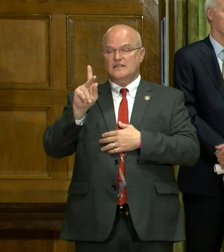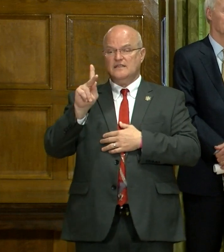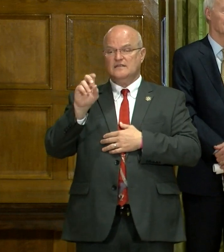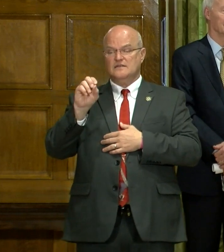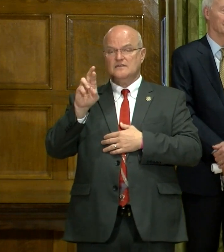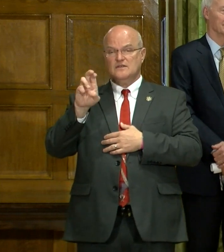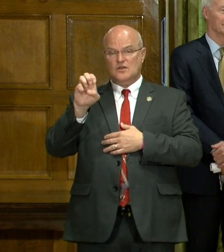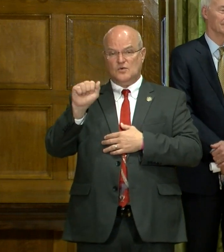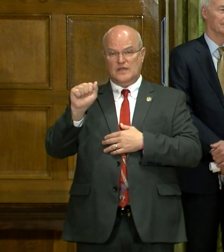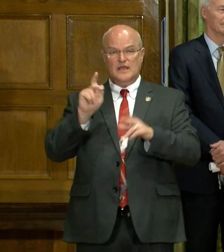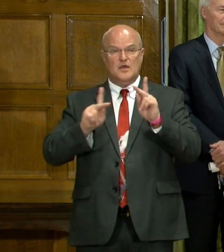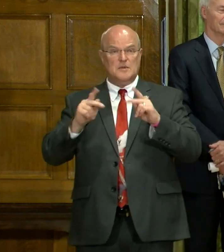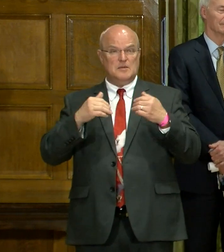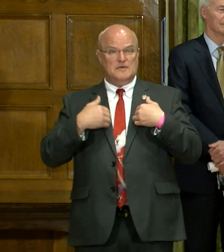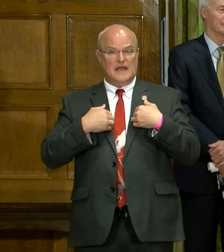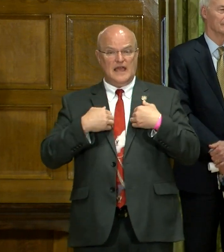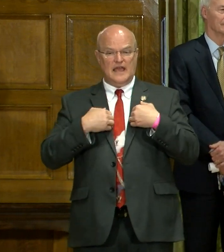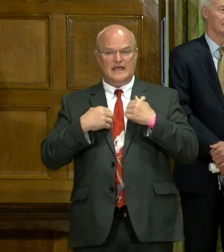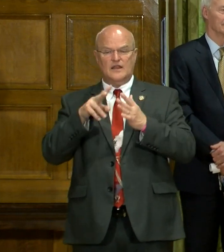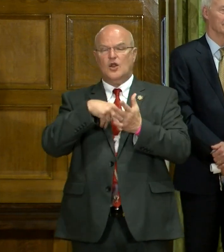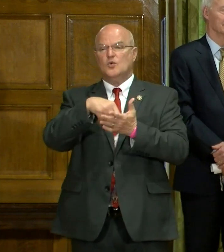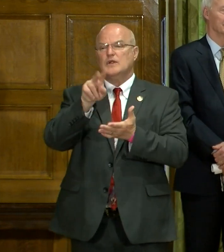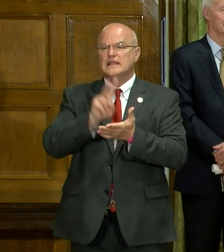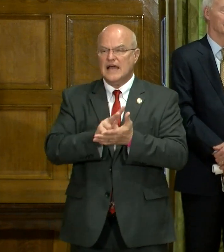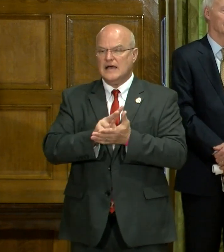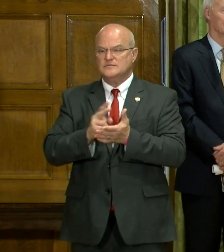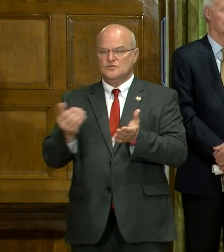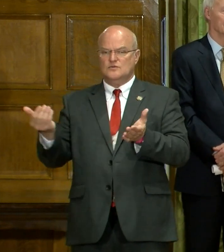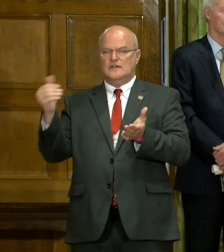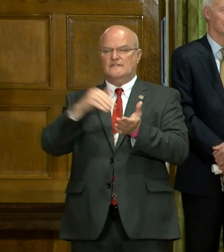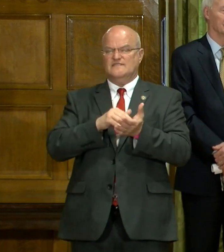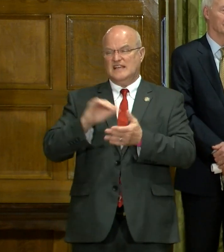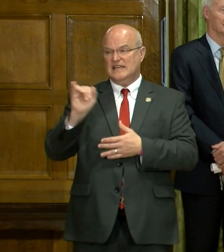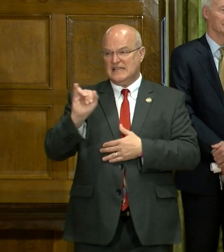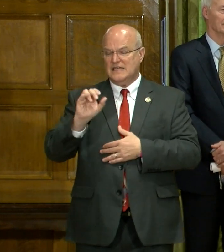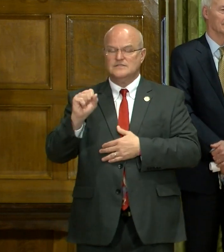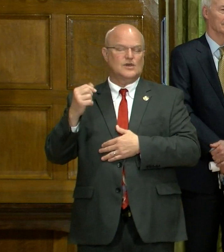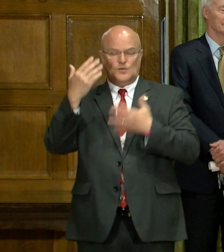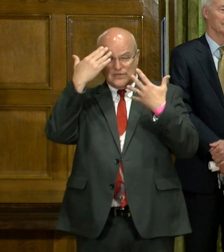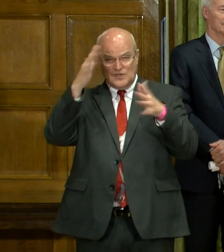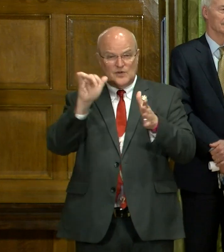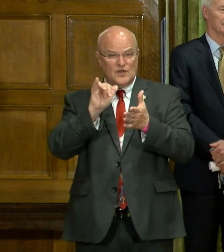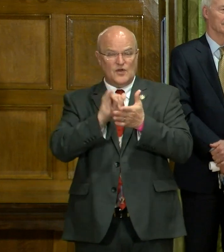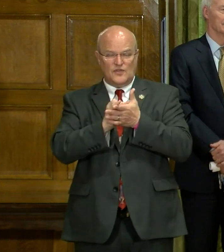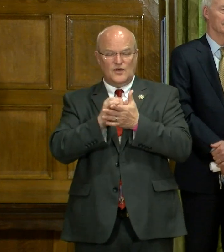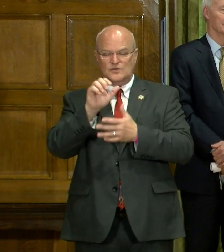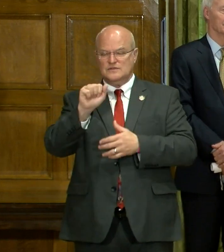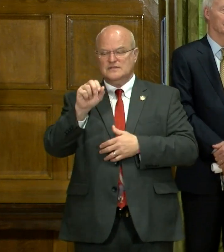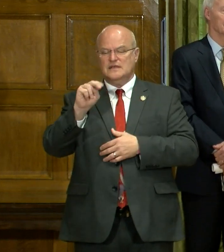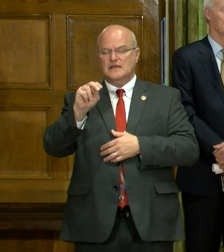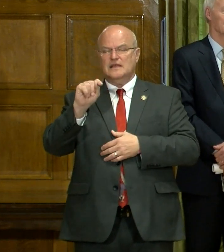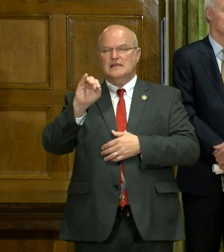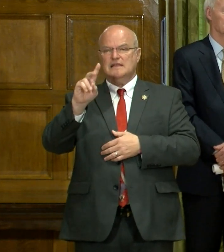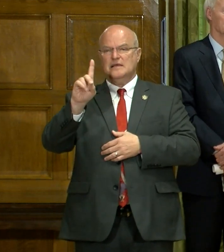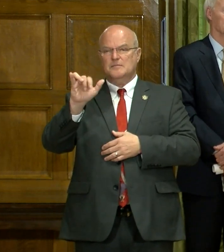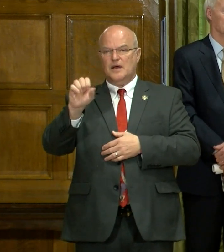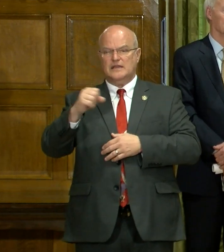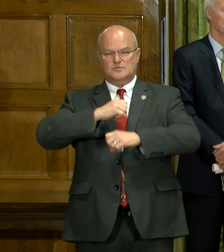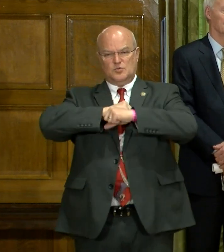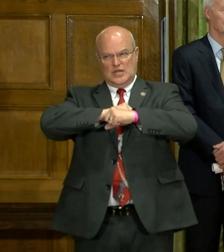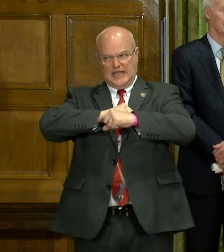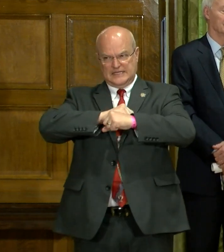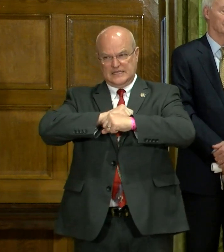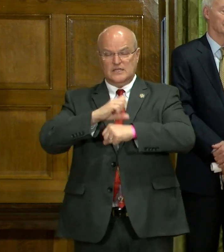had either a relapse or a reinfection. So we don't know that those antibodies mean that someone is